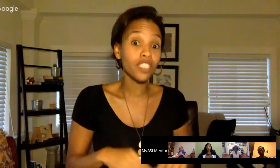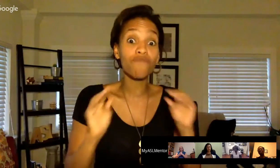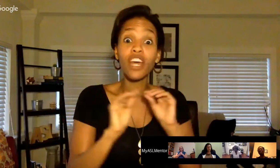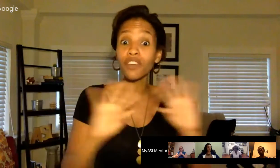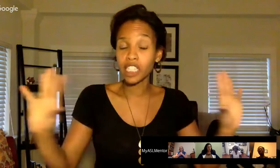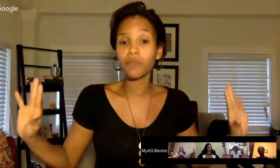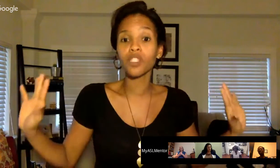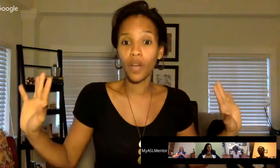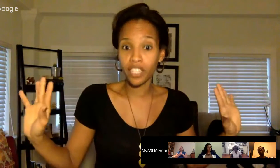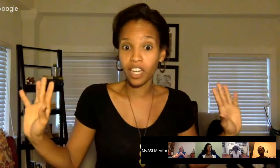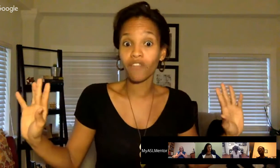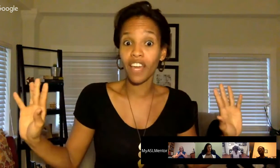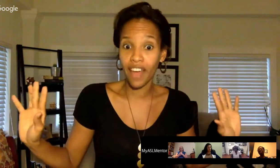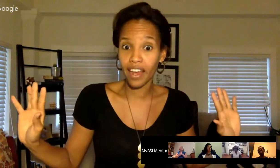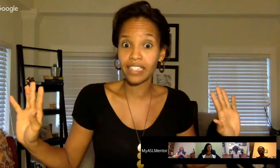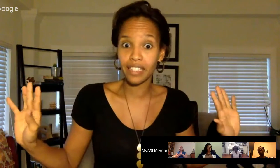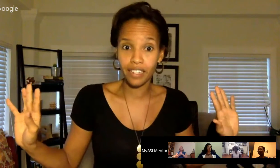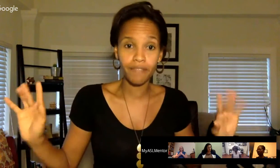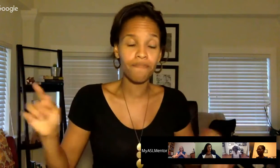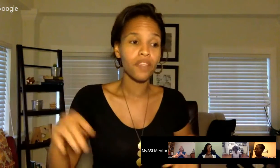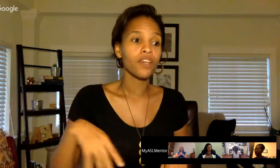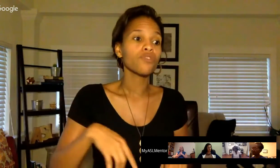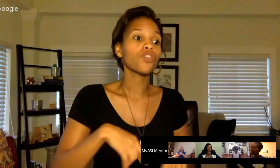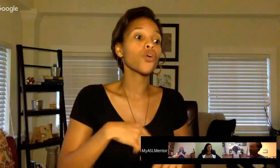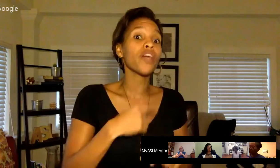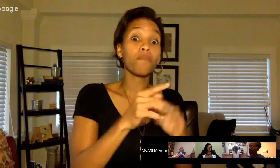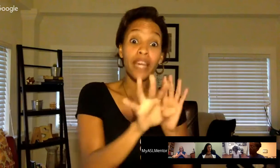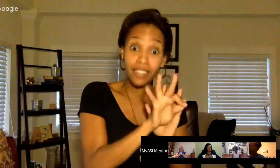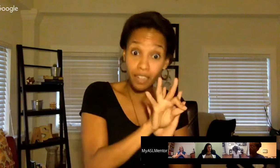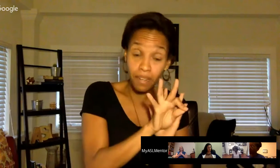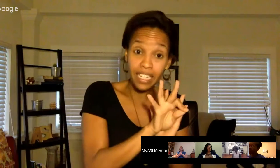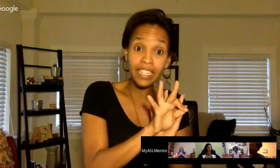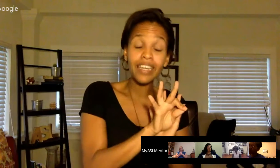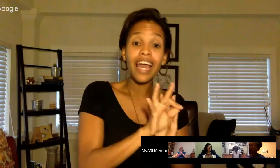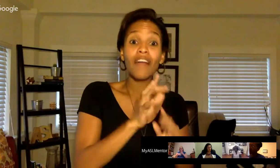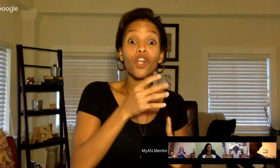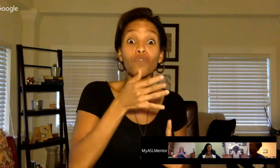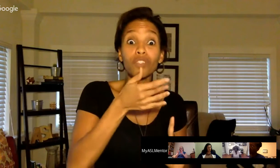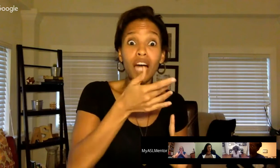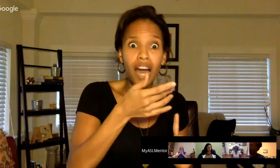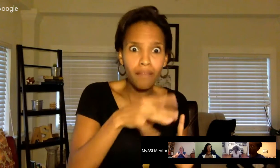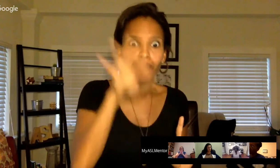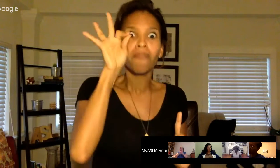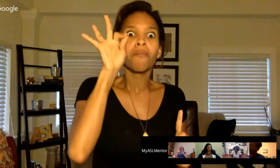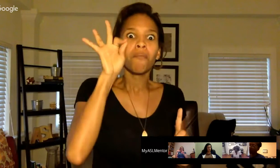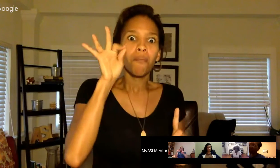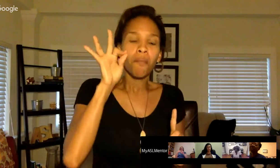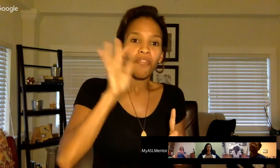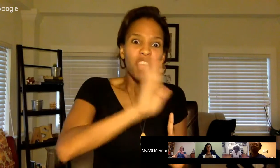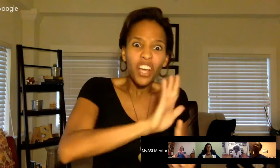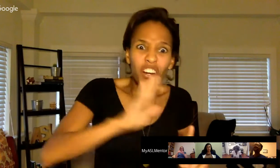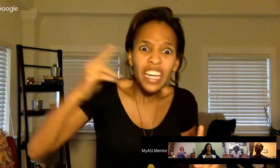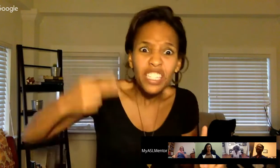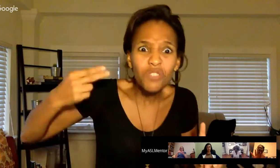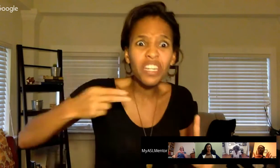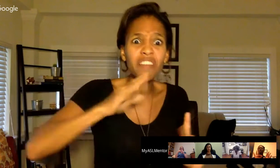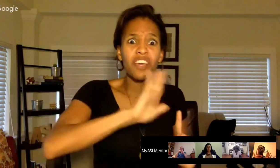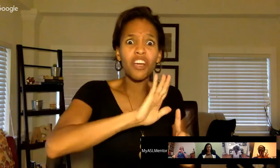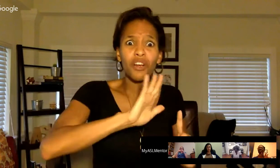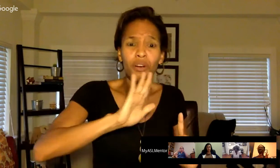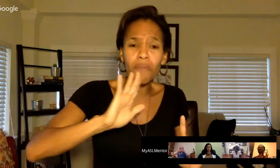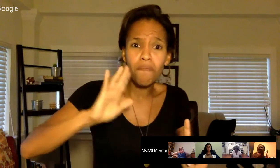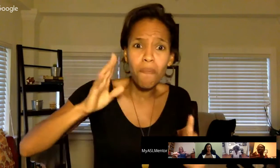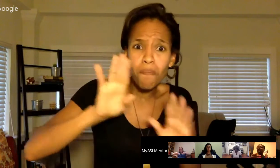so that's a very explicit way to convey that idea. So they picked somebody, and then over time, their